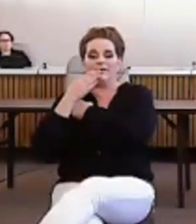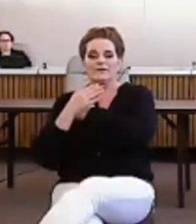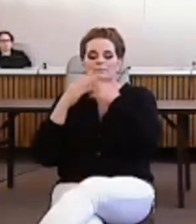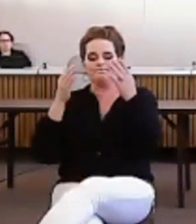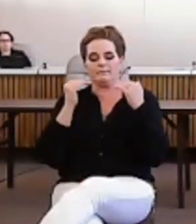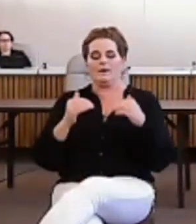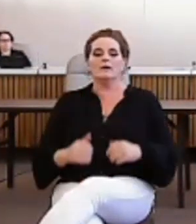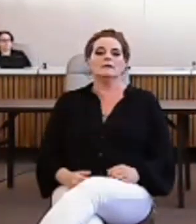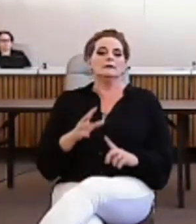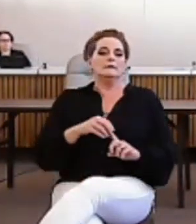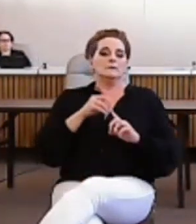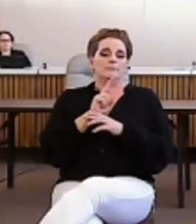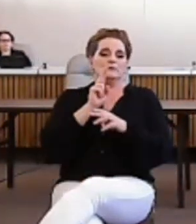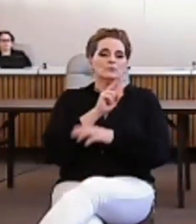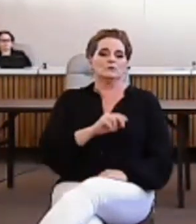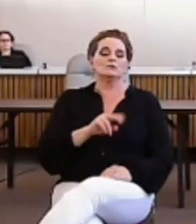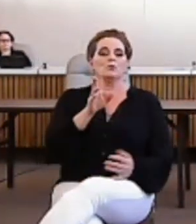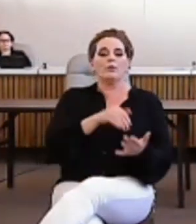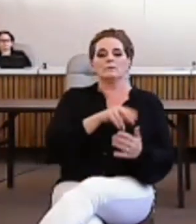have special use permit application number